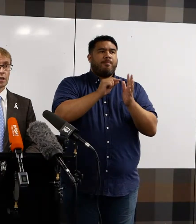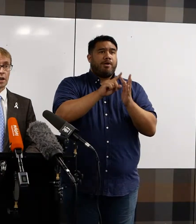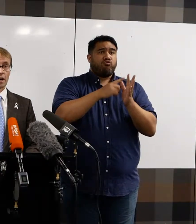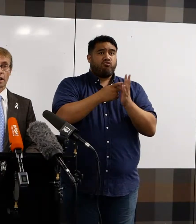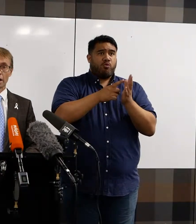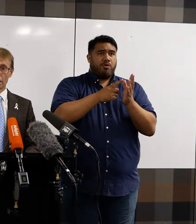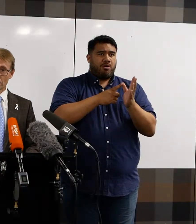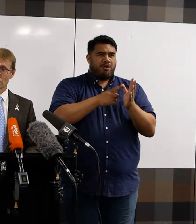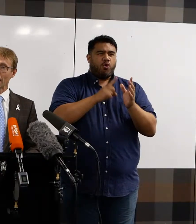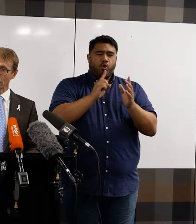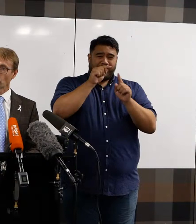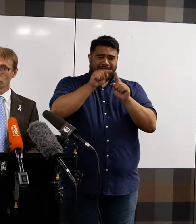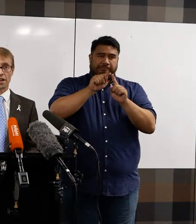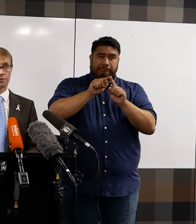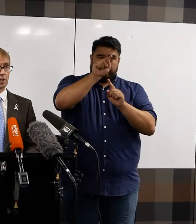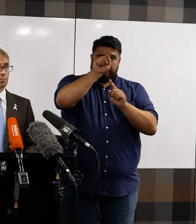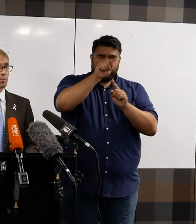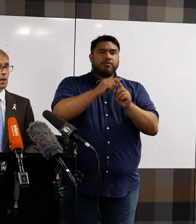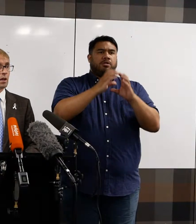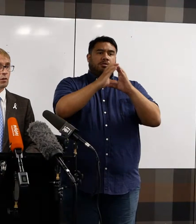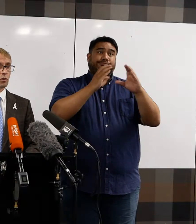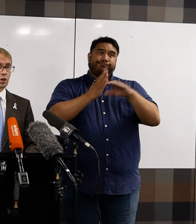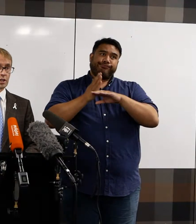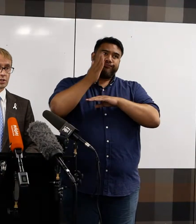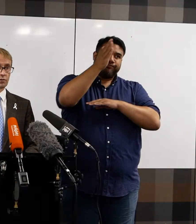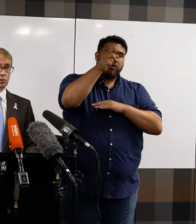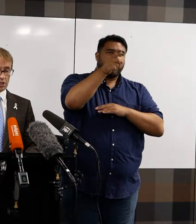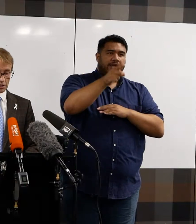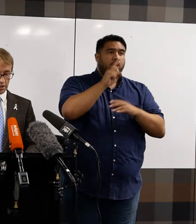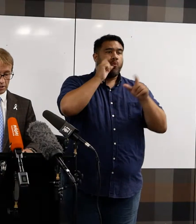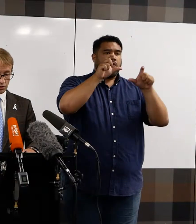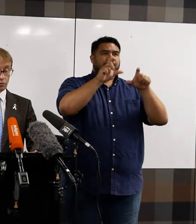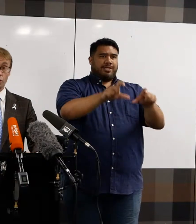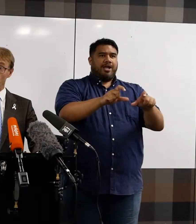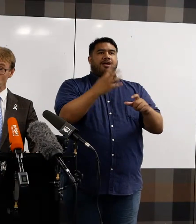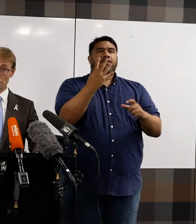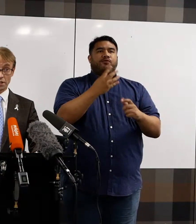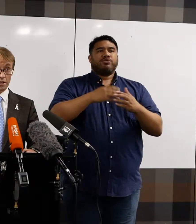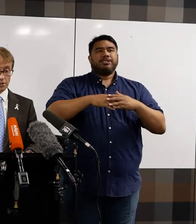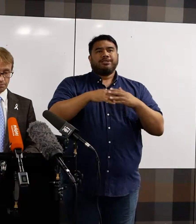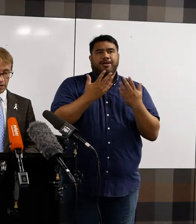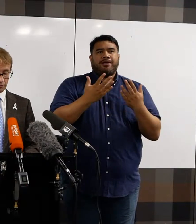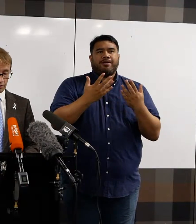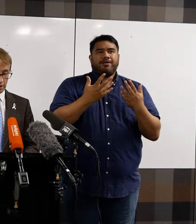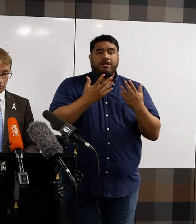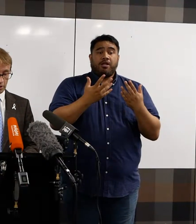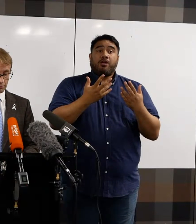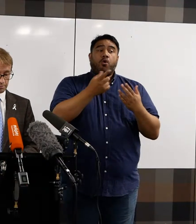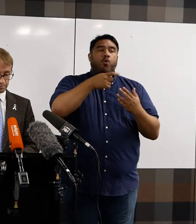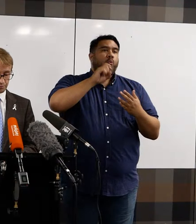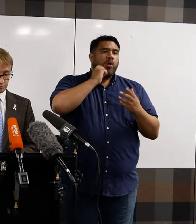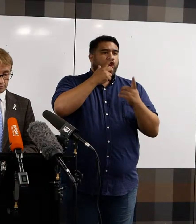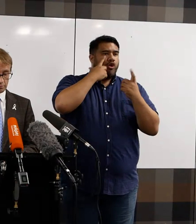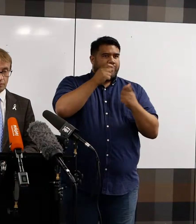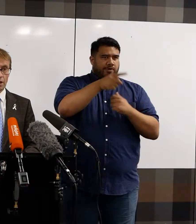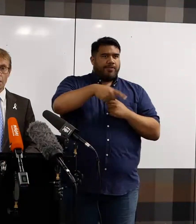be housed and looked after for the next 14 days, or for the 14 days after they